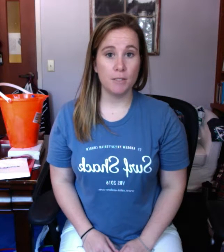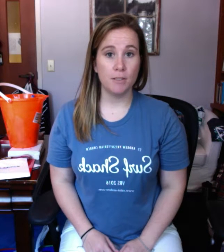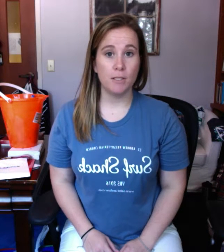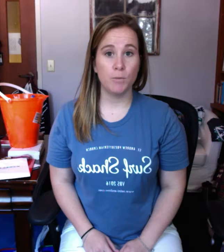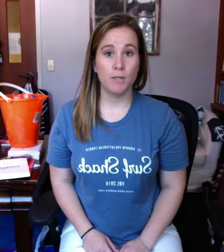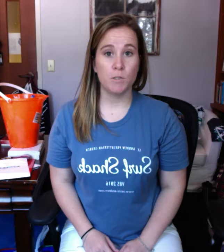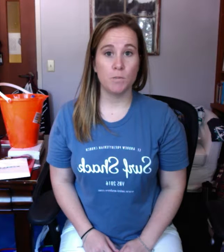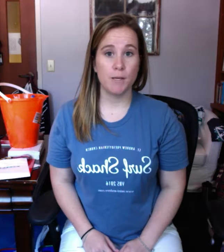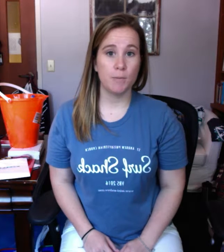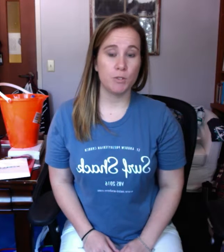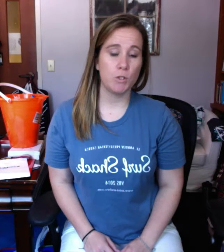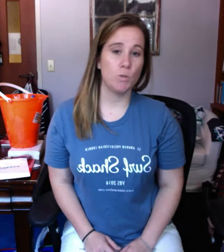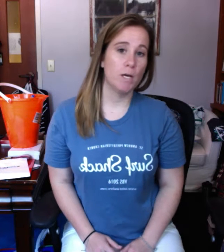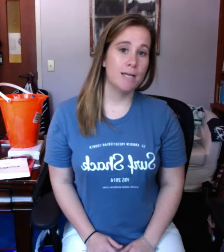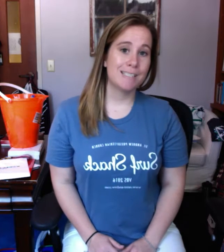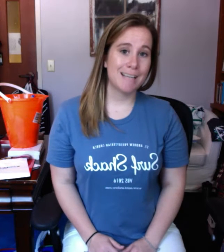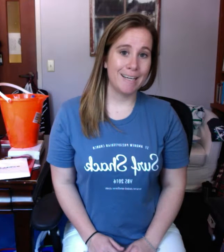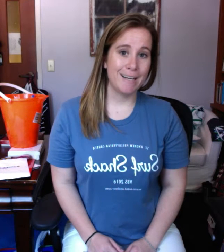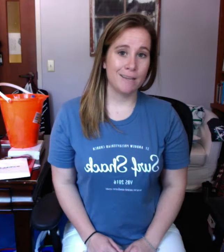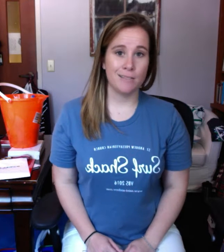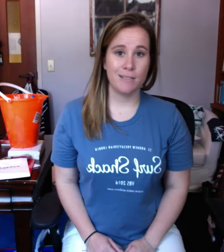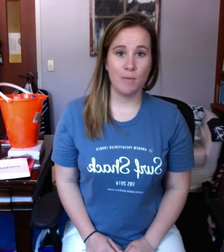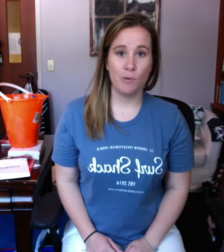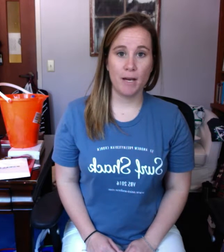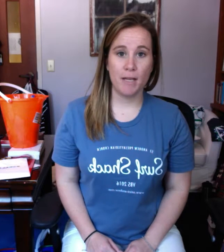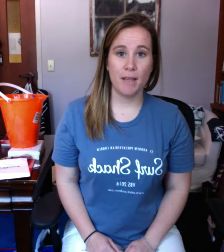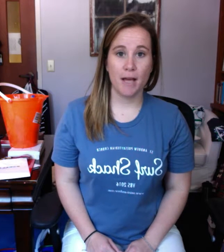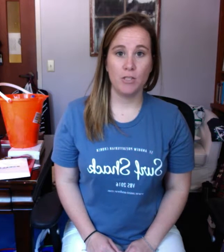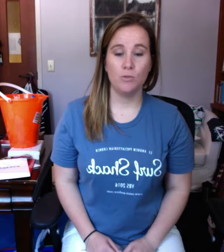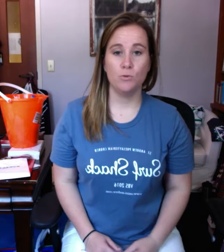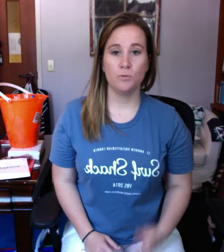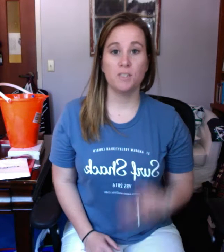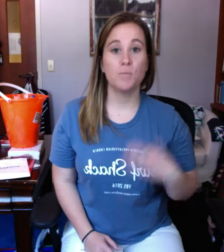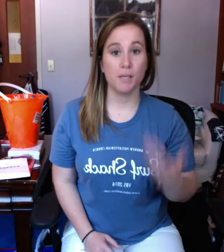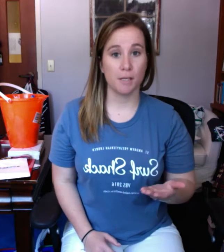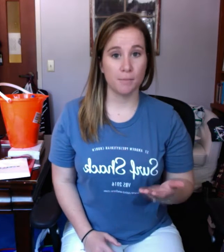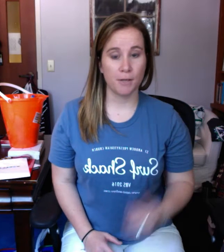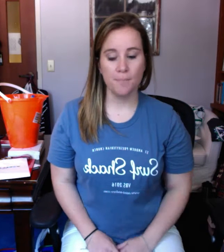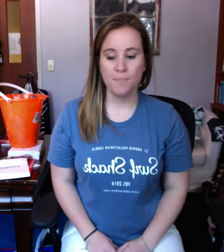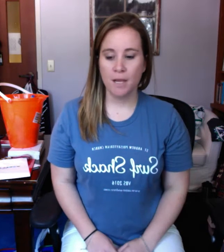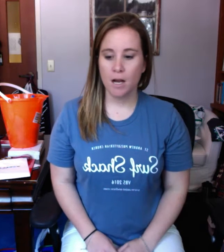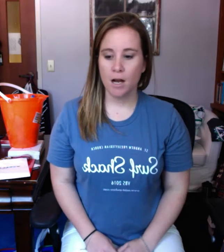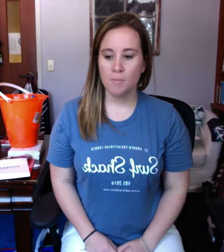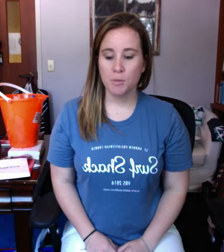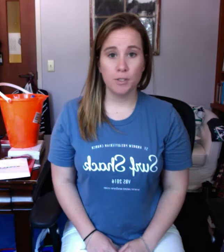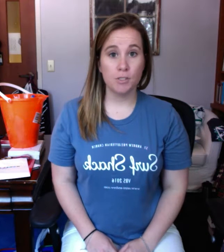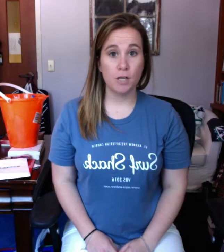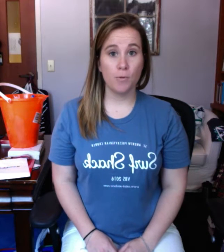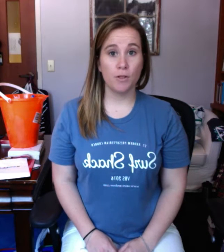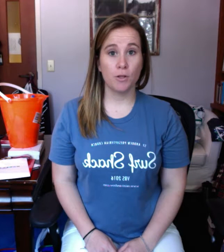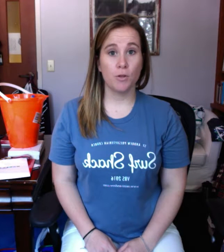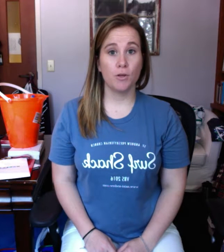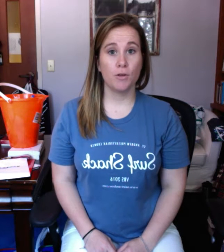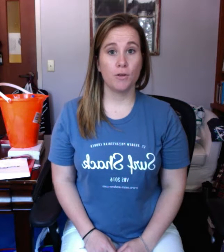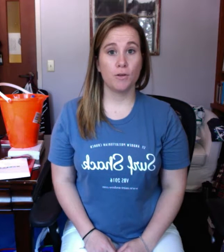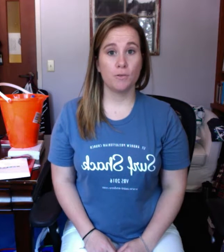you want to be able to sign at the same rate that you speak. Okay? So we're going to start with the